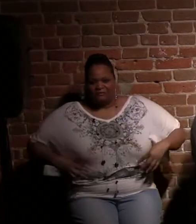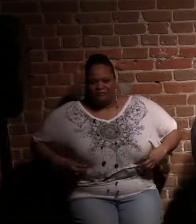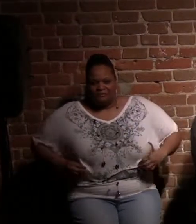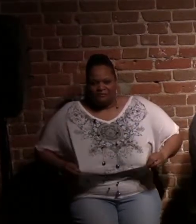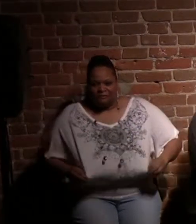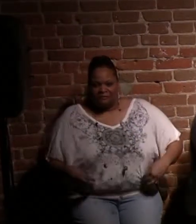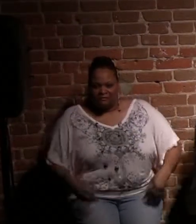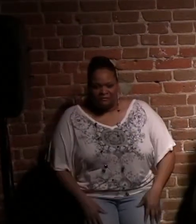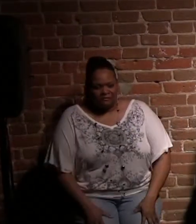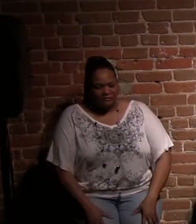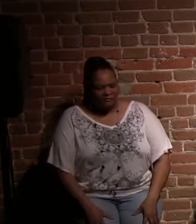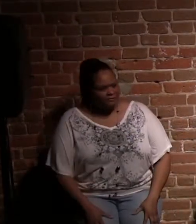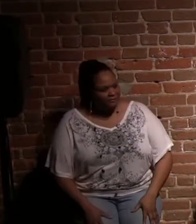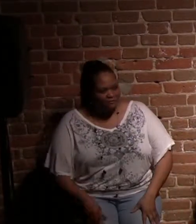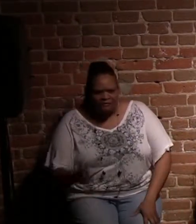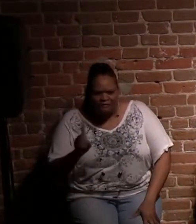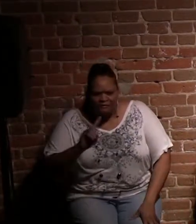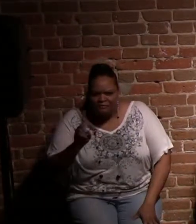Charles?